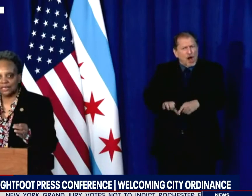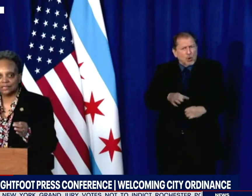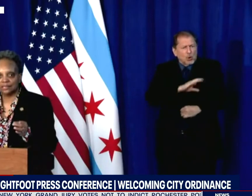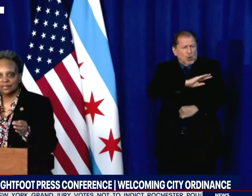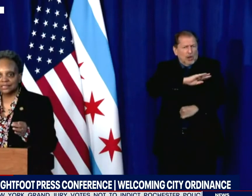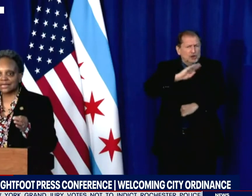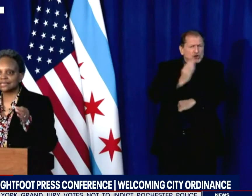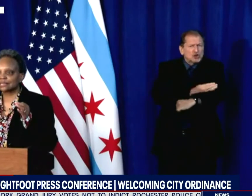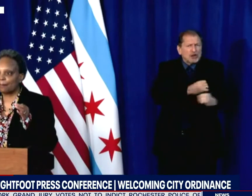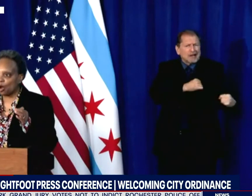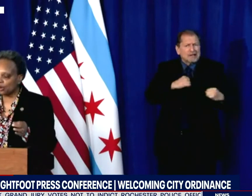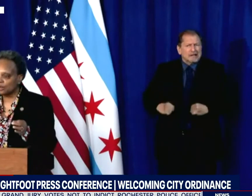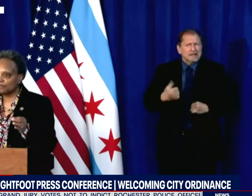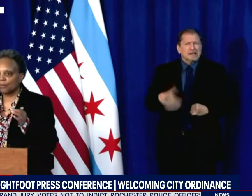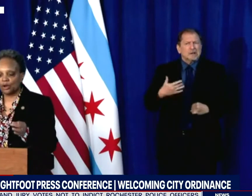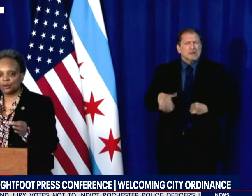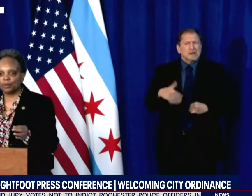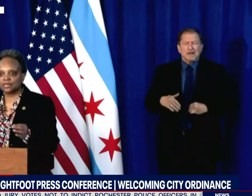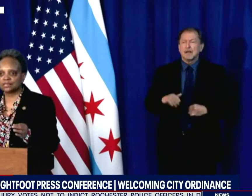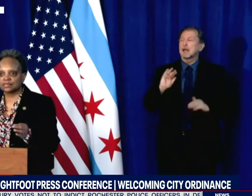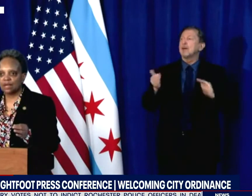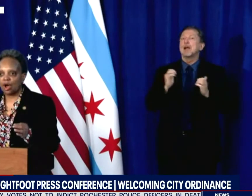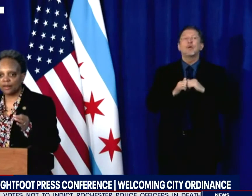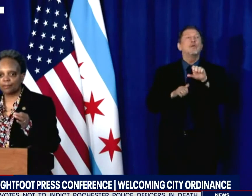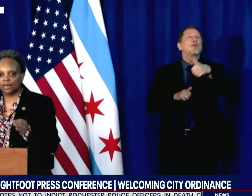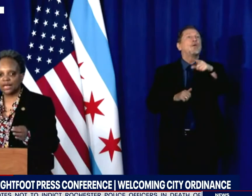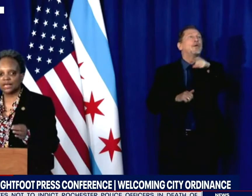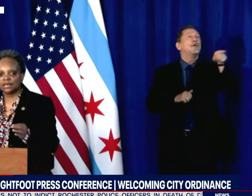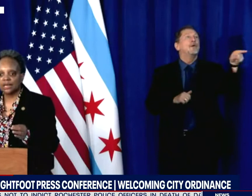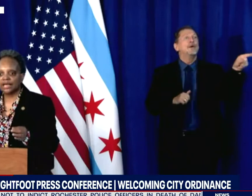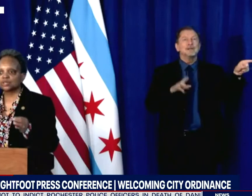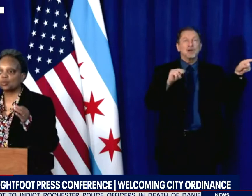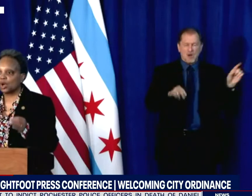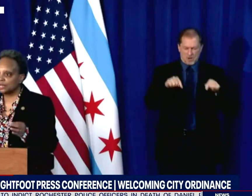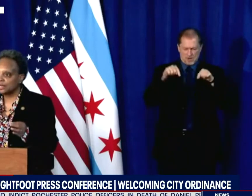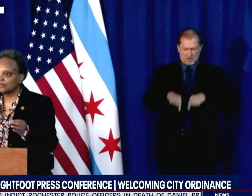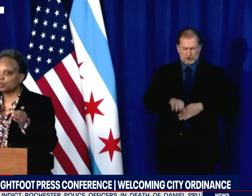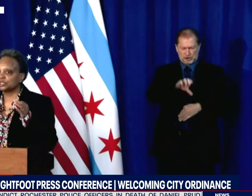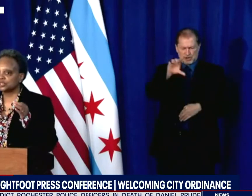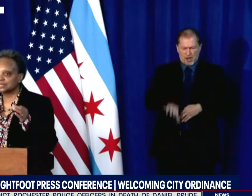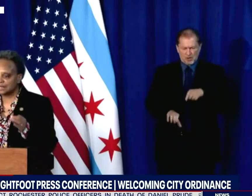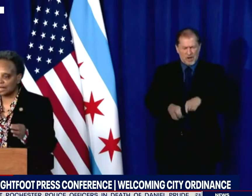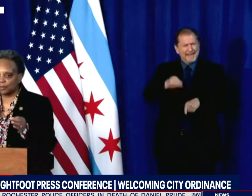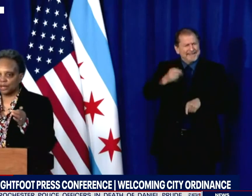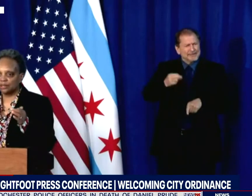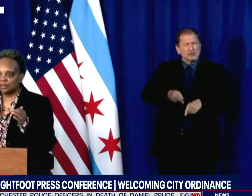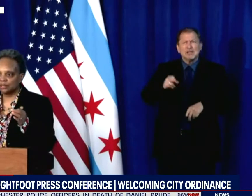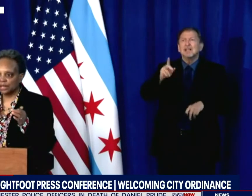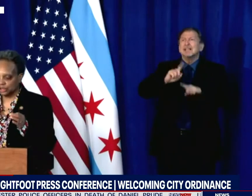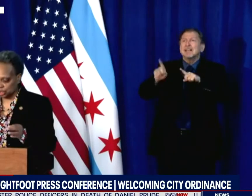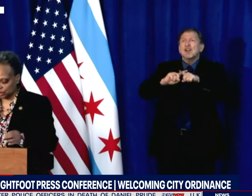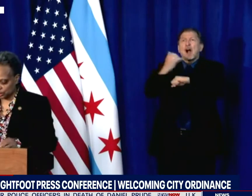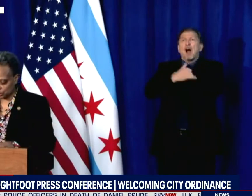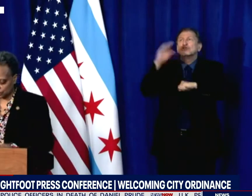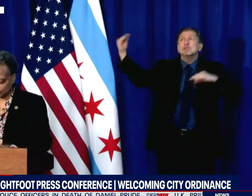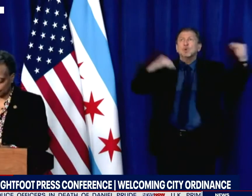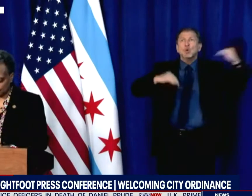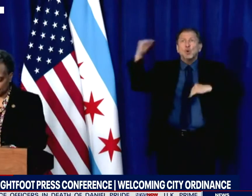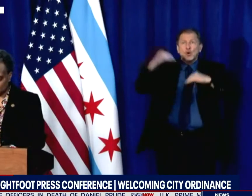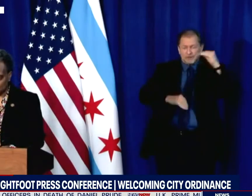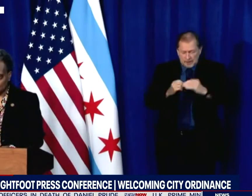our greatness, sets us apart from other places on the planet, and is one that we should celebrate and